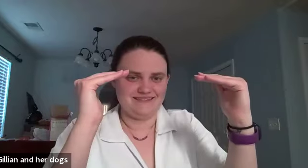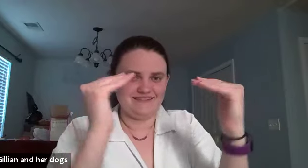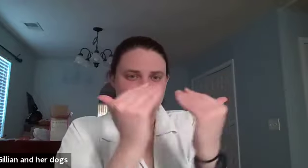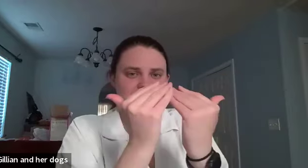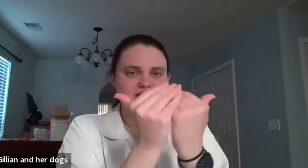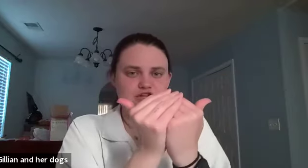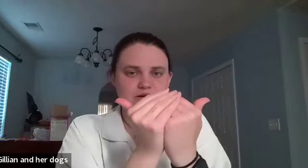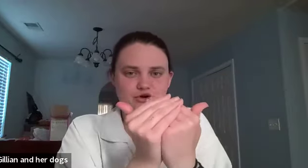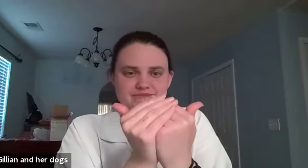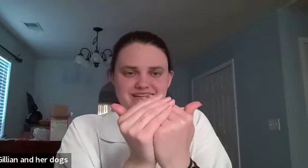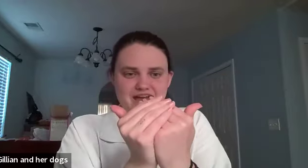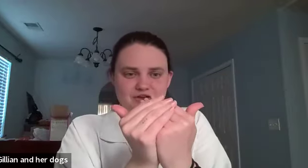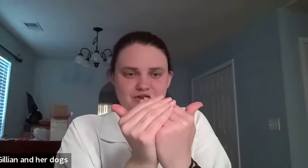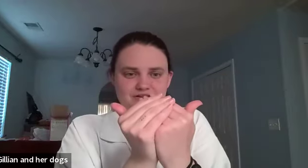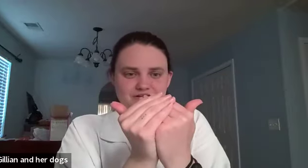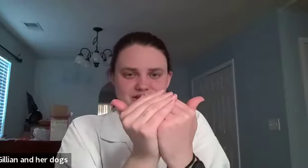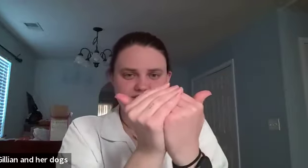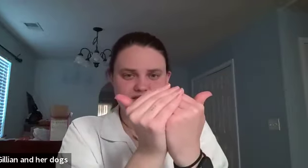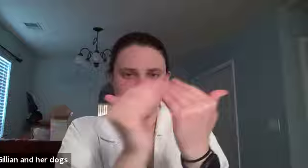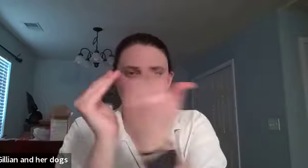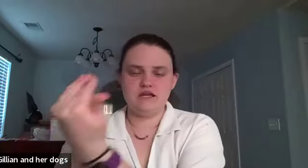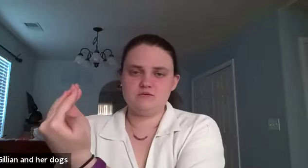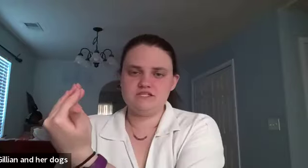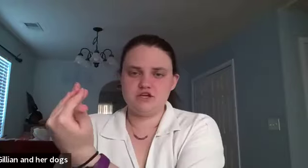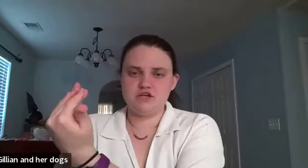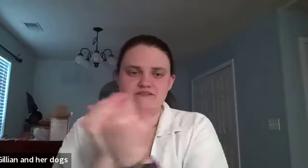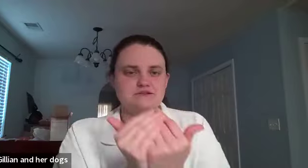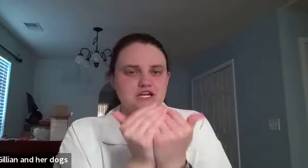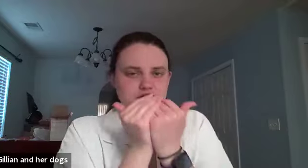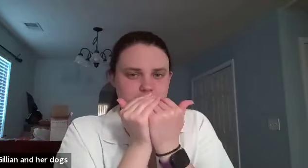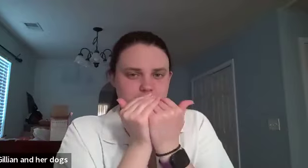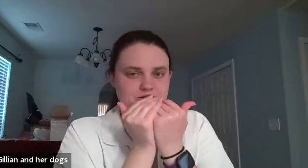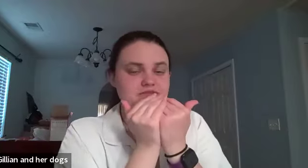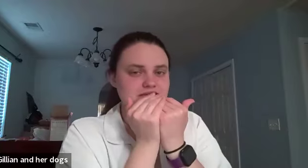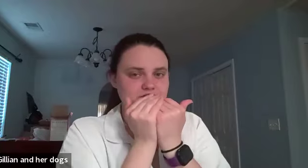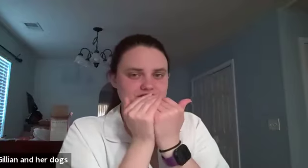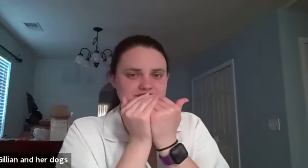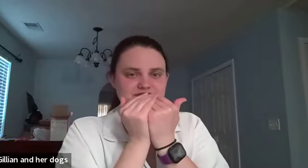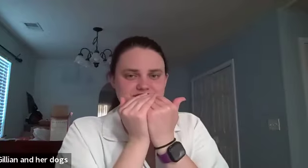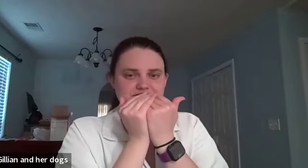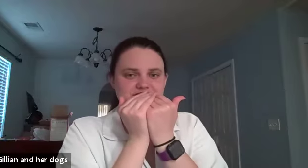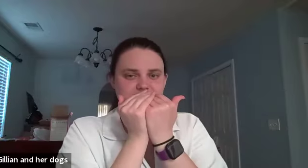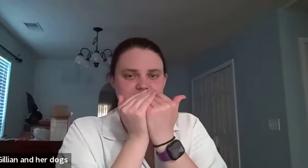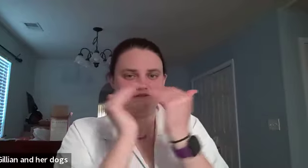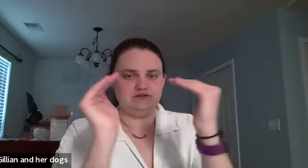hands and you're going to put them together like this. So you want it's almost like you're holding the sandwich and you're going to bring it to your mouth. Sandwich. Sandwich.